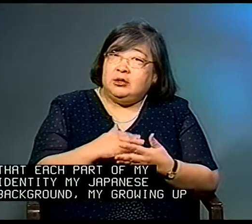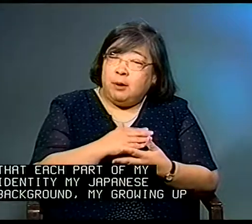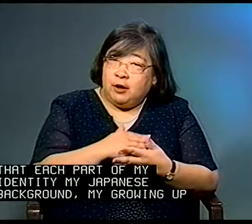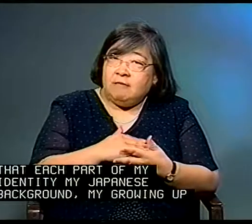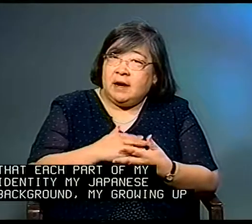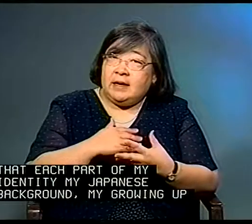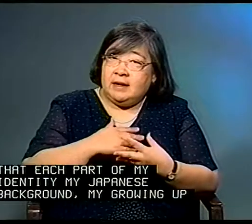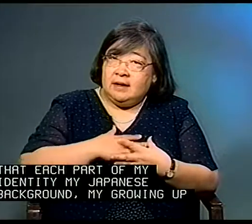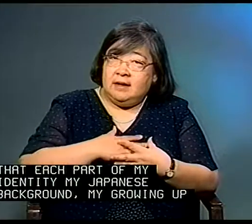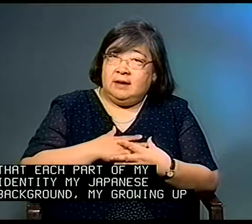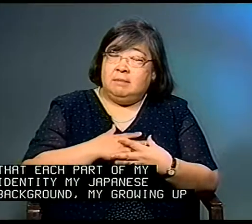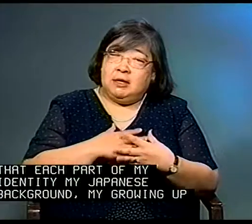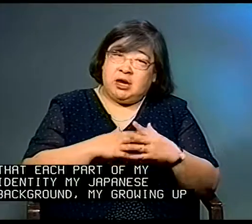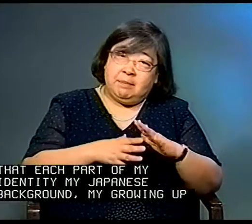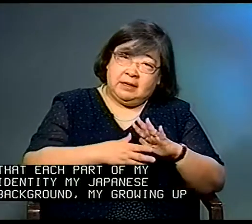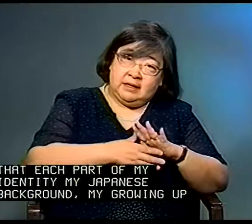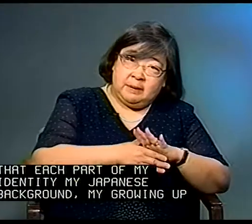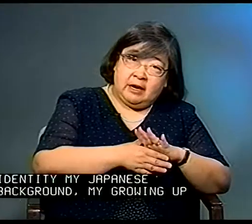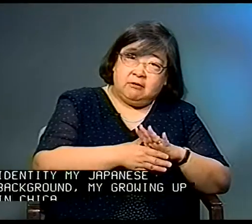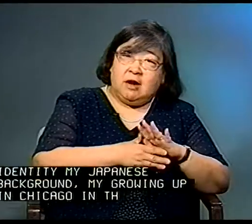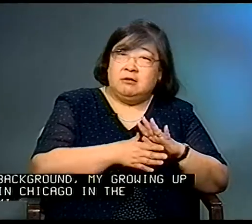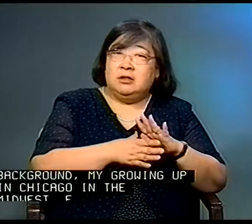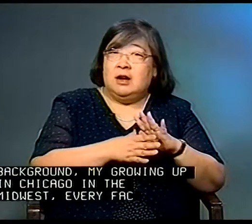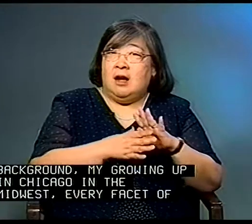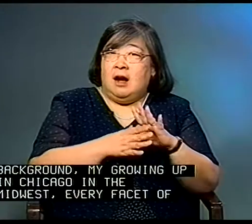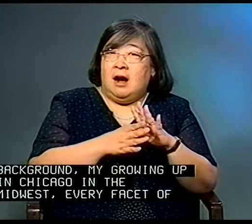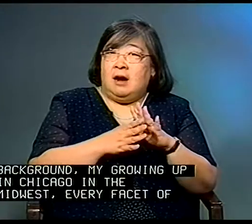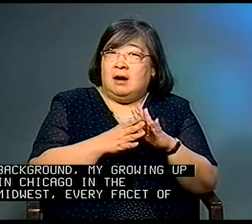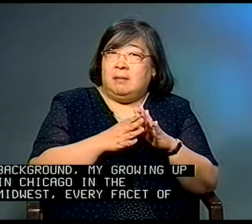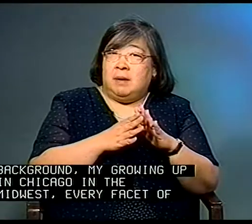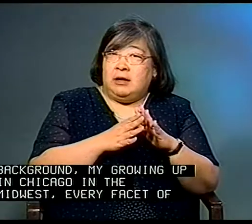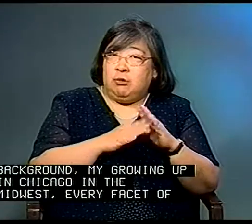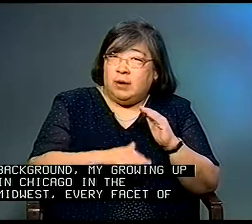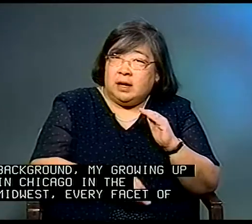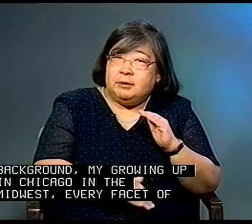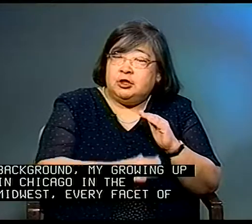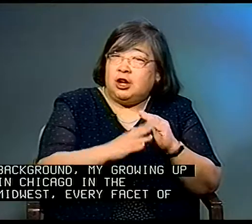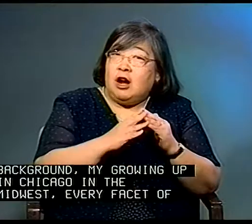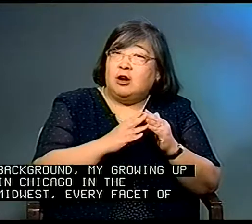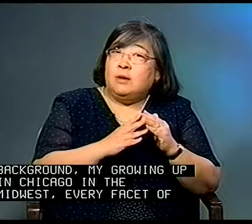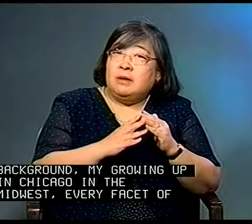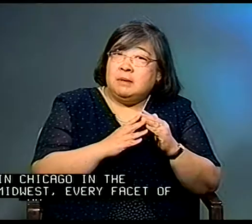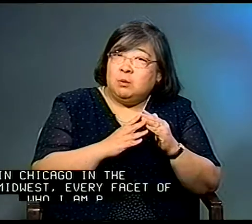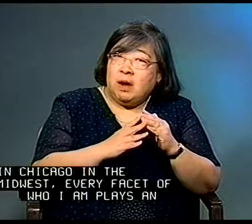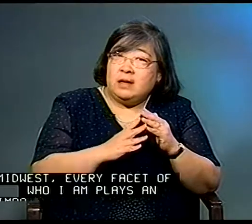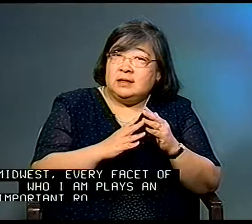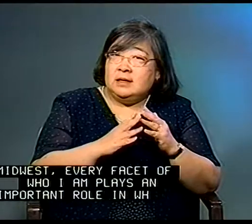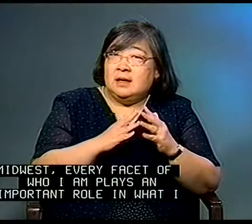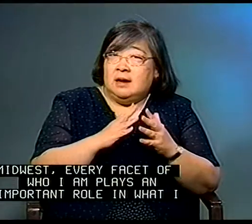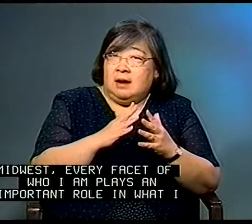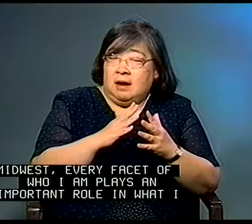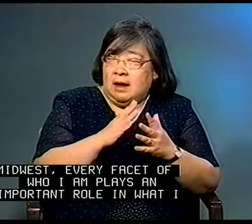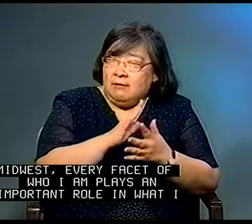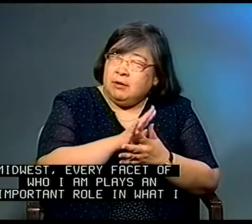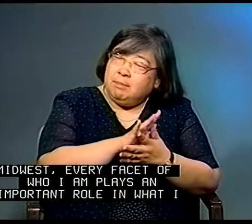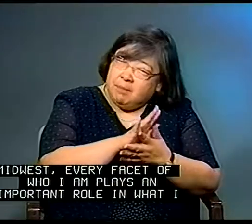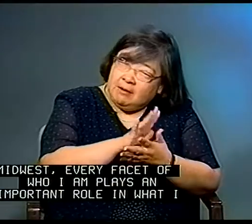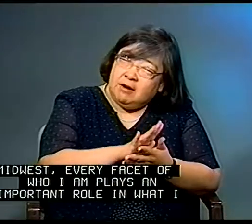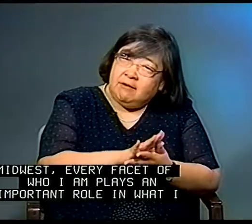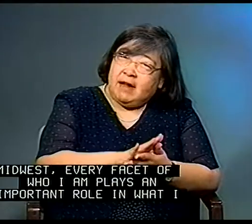part of my identity, my Japanese background, my growing up in Chicago in the Midwest, every facet